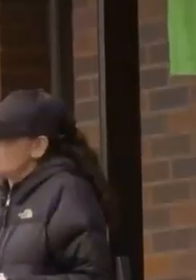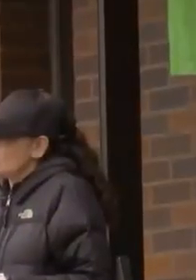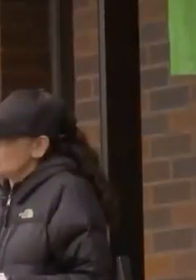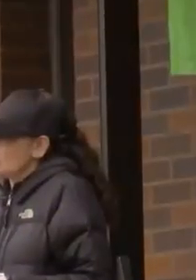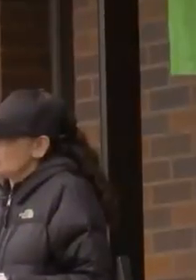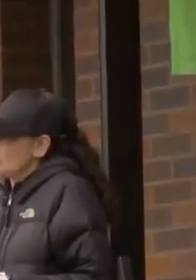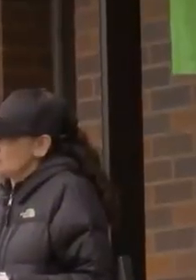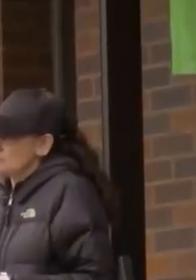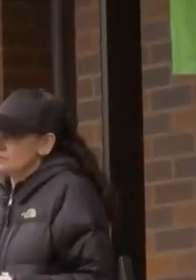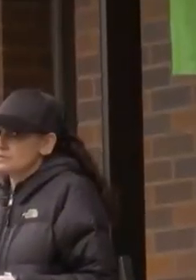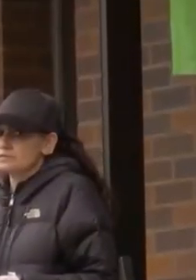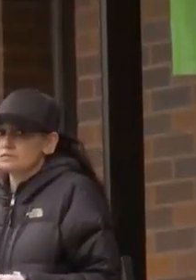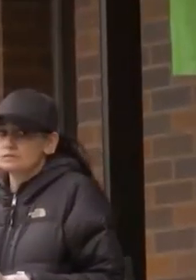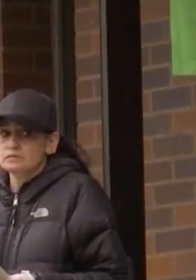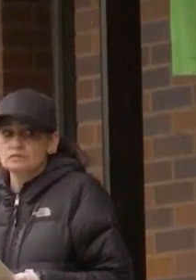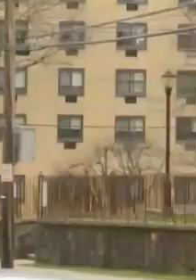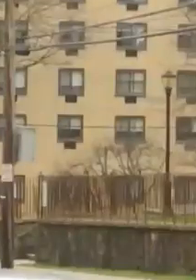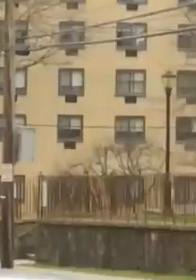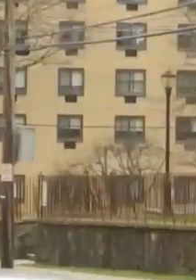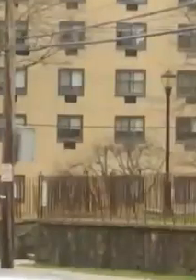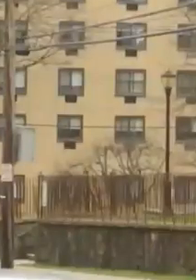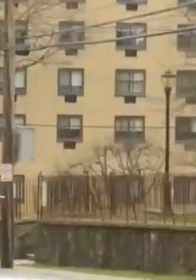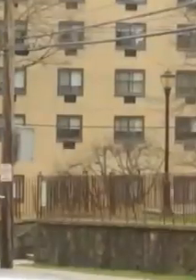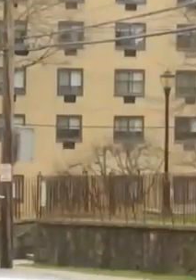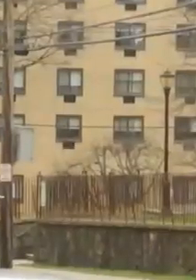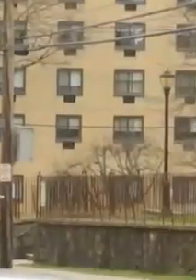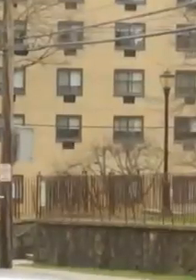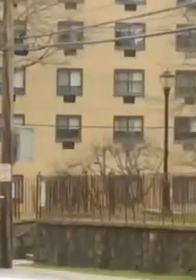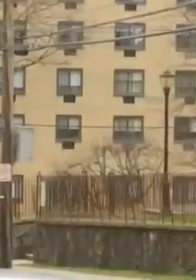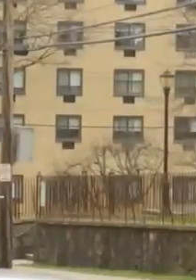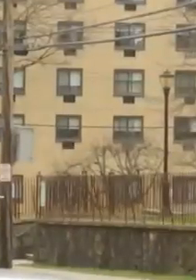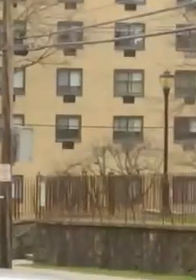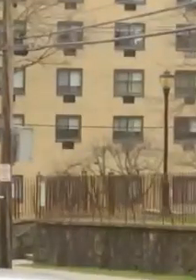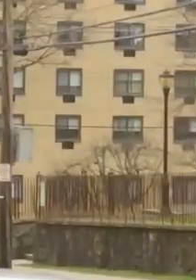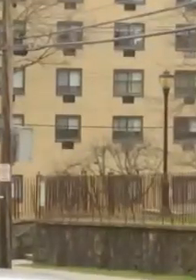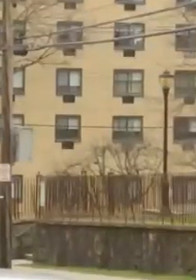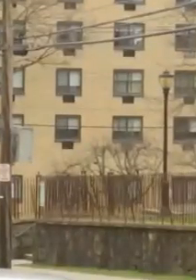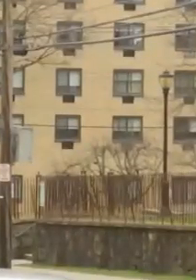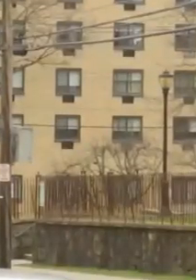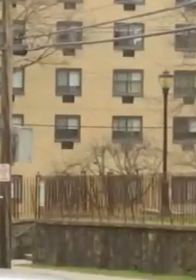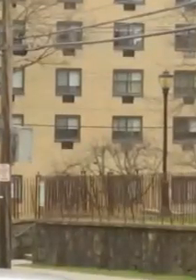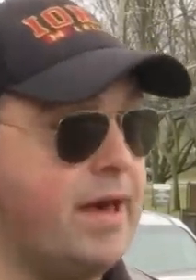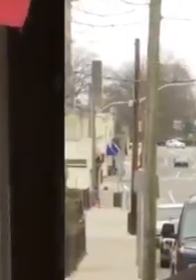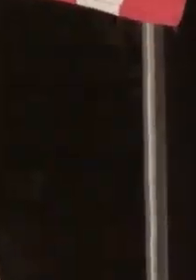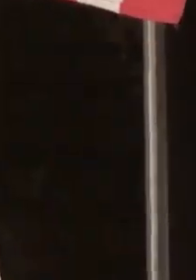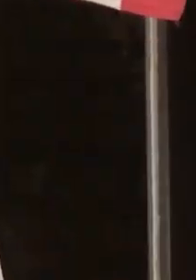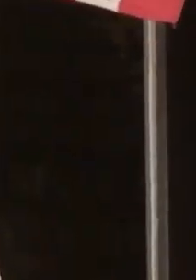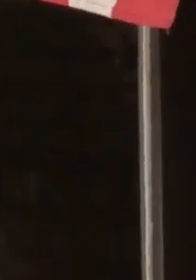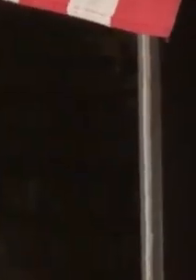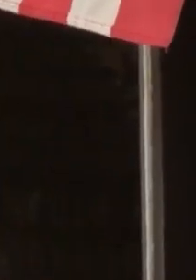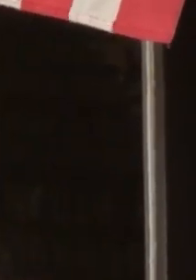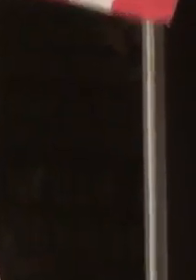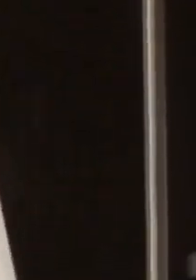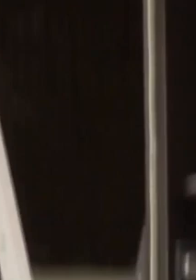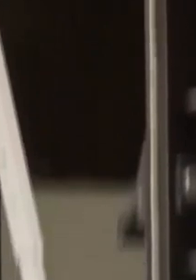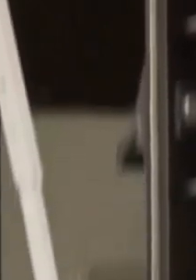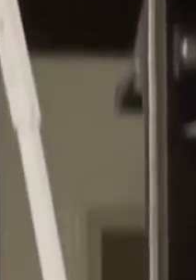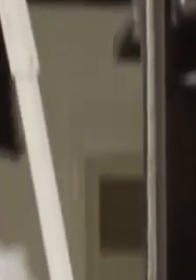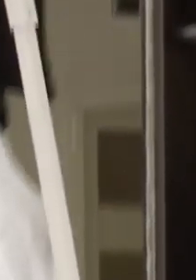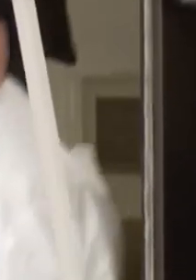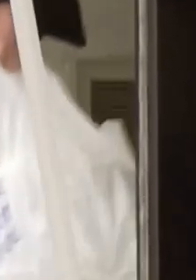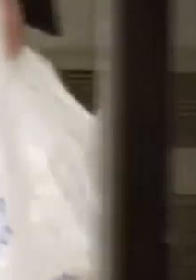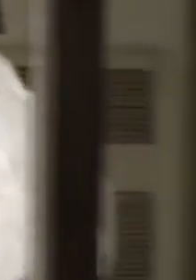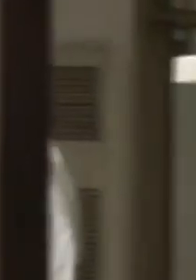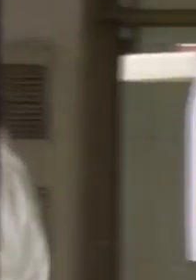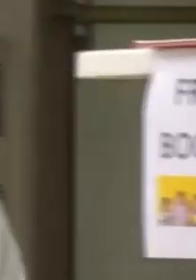has really risen to the occasion. These guys are here helping the community. I'm part of the community, and the least I can do is give back. Delivering food to the